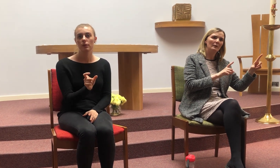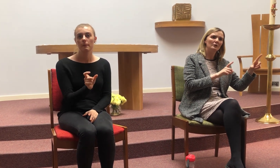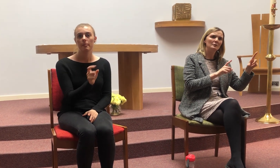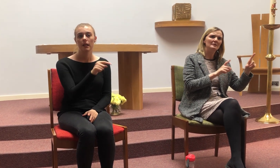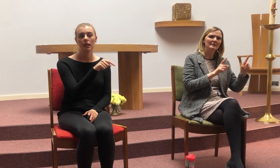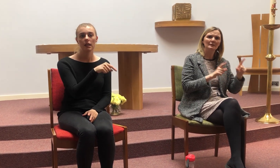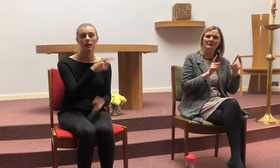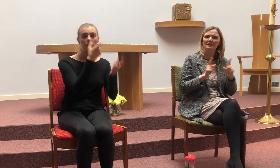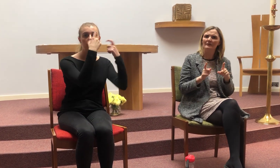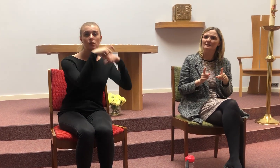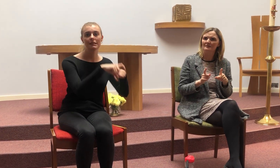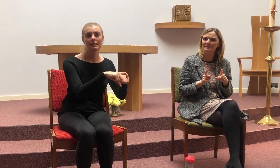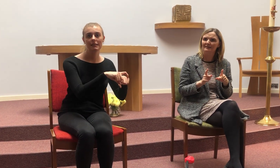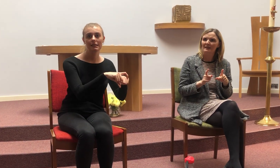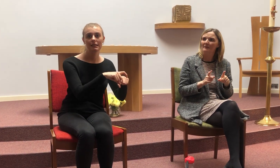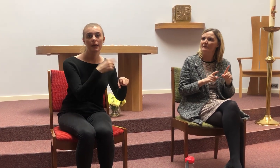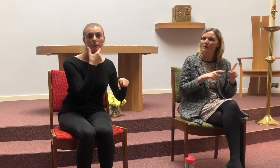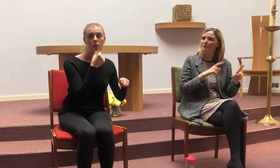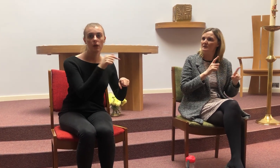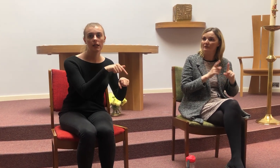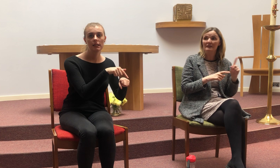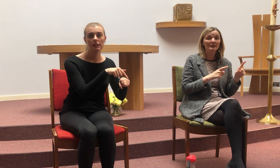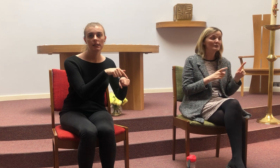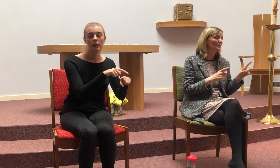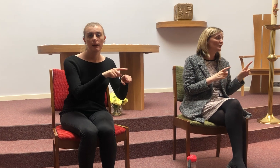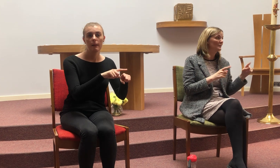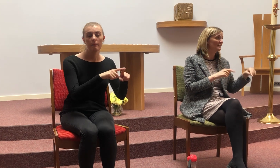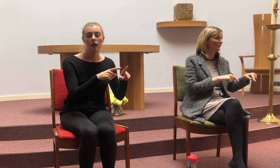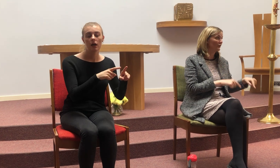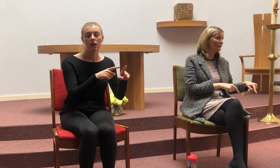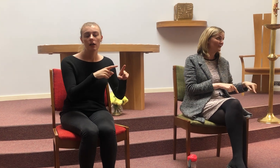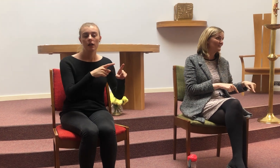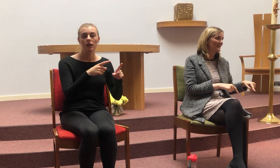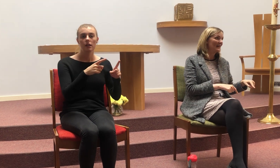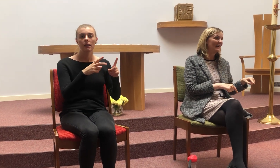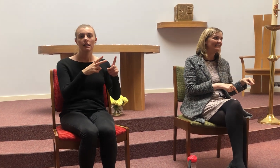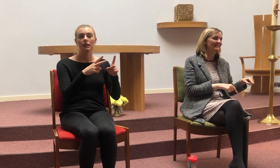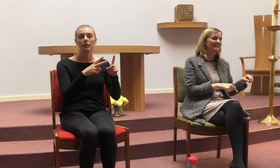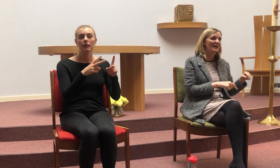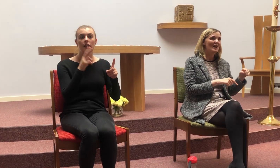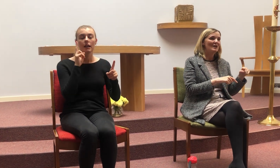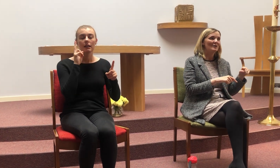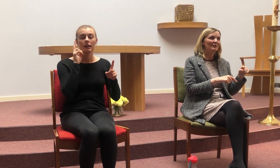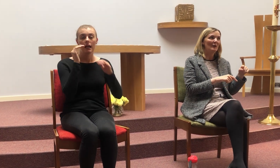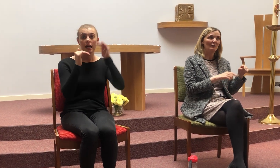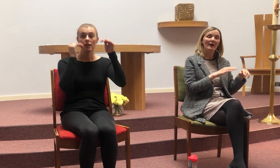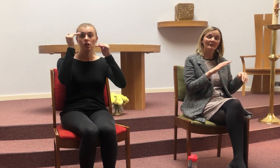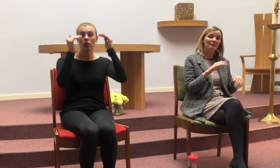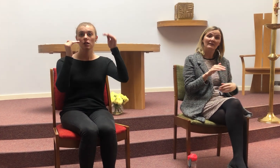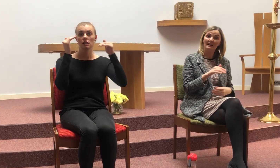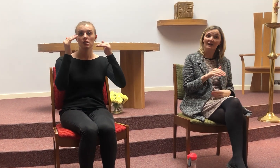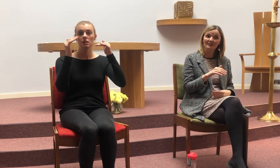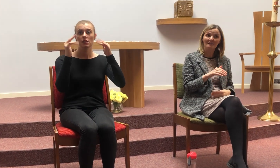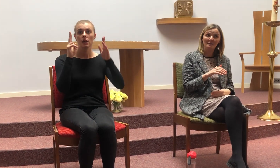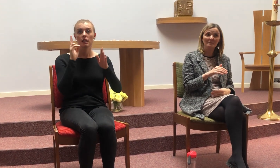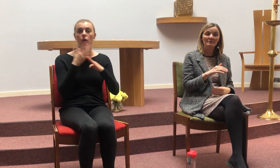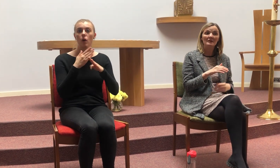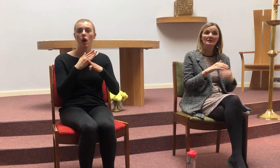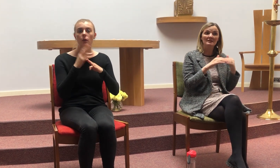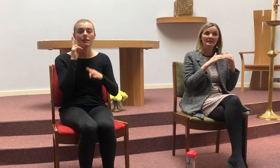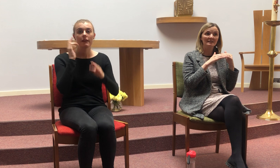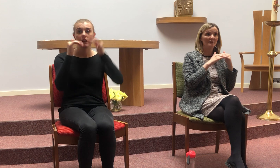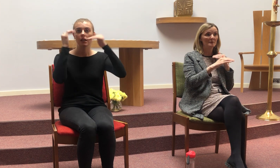staff weren't used to dealing with deaf adults. They've always, for years, worked with deaf children, and they were having a really hard